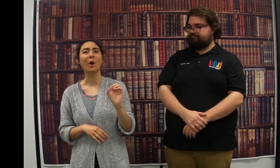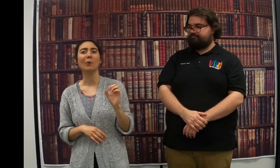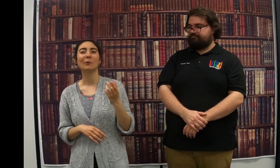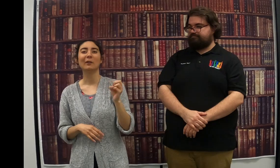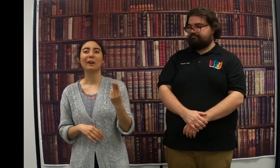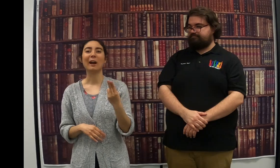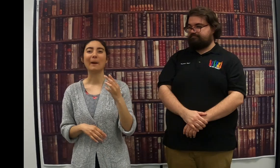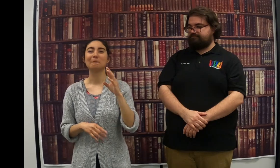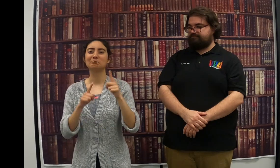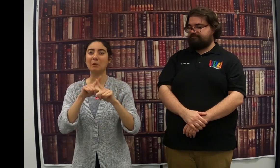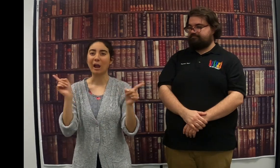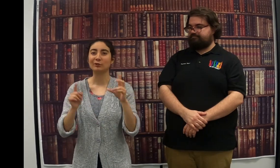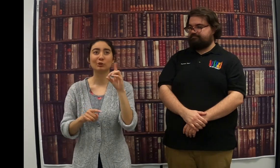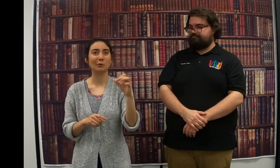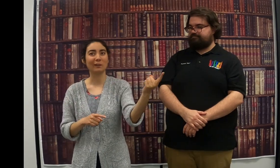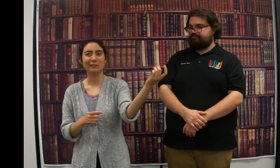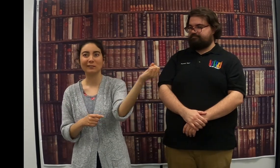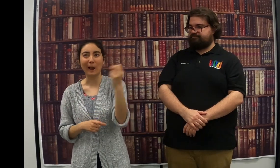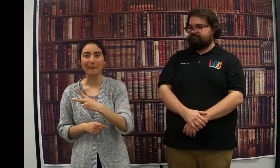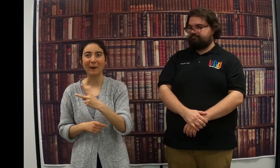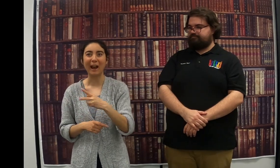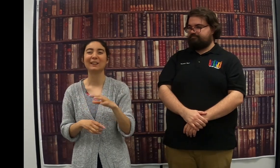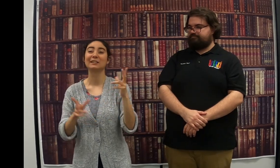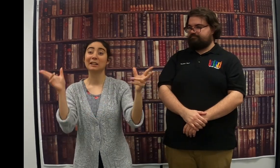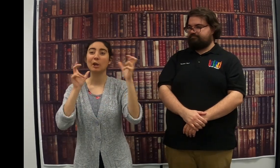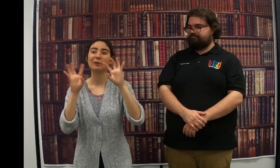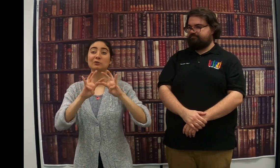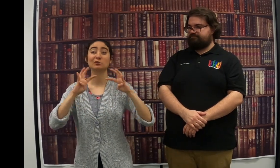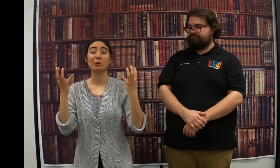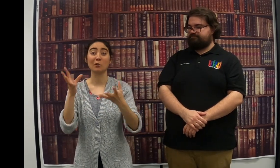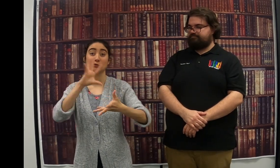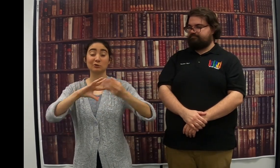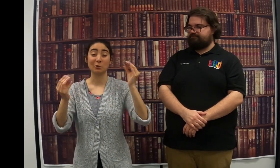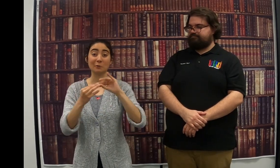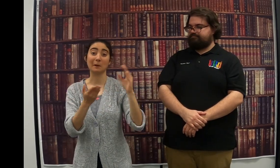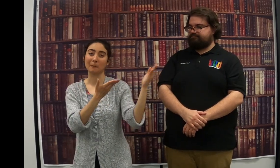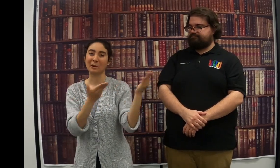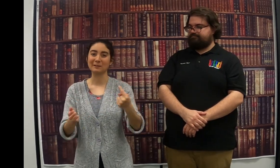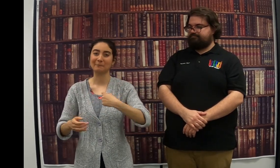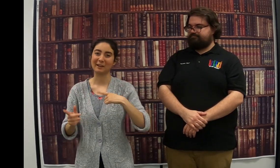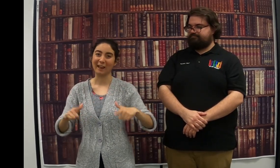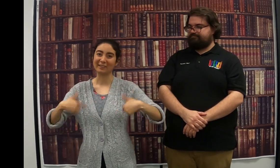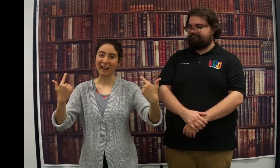But do come back. Hearing the circle stories brings me to life.